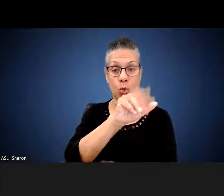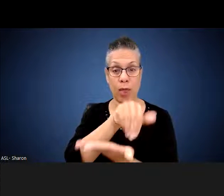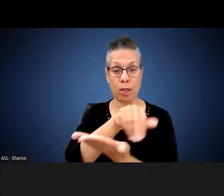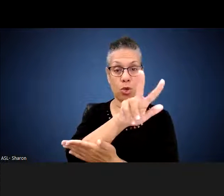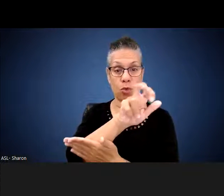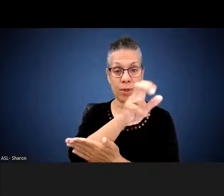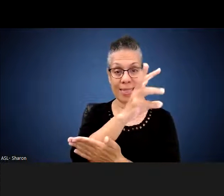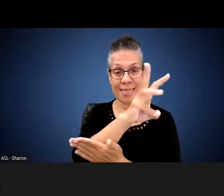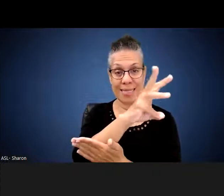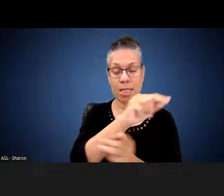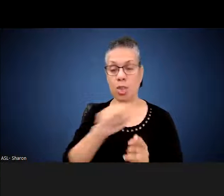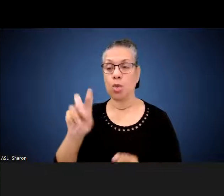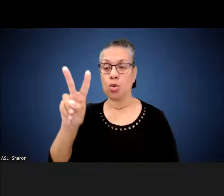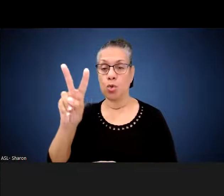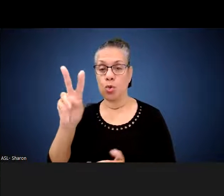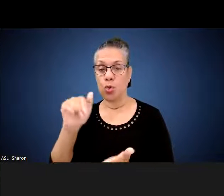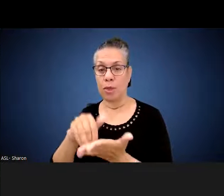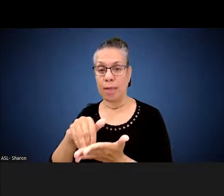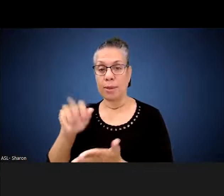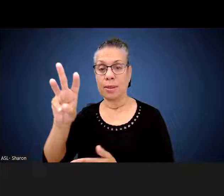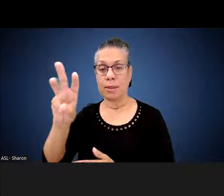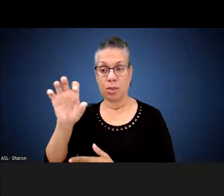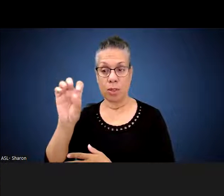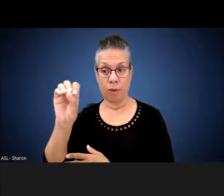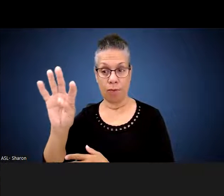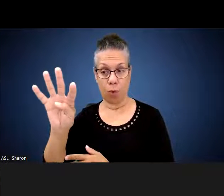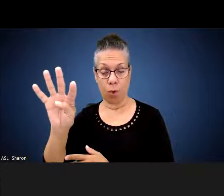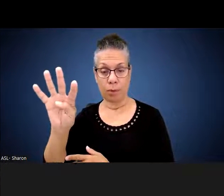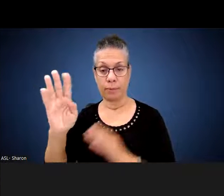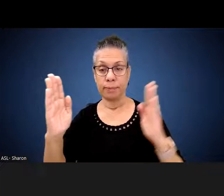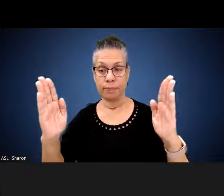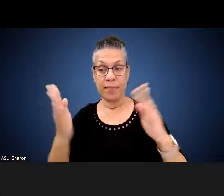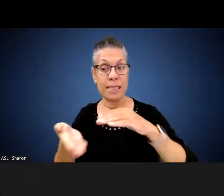to 2,604. And